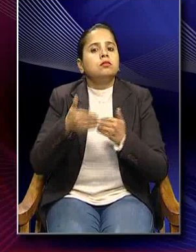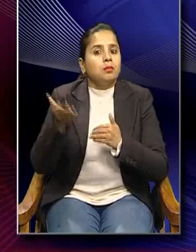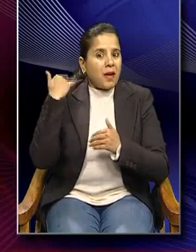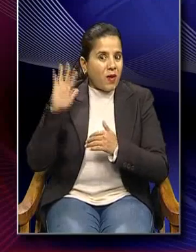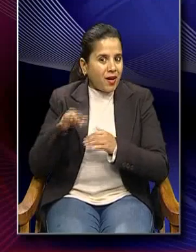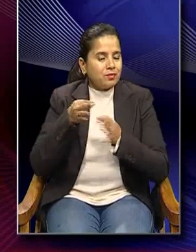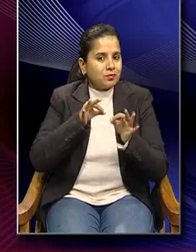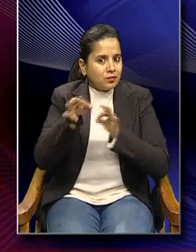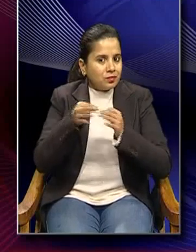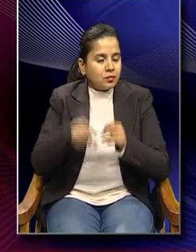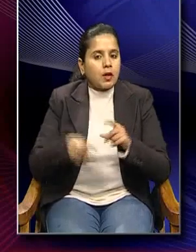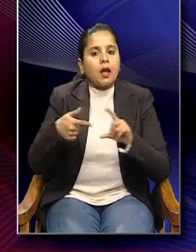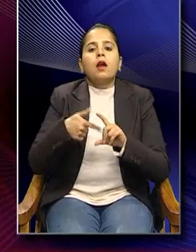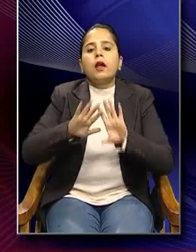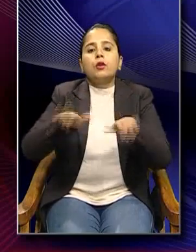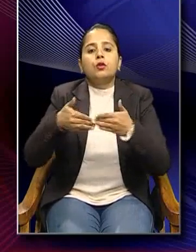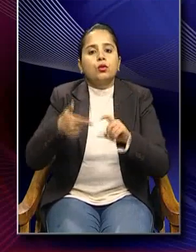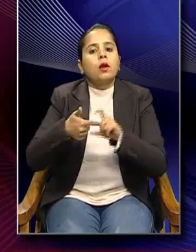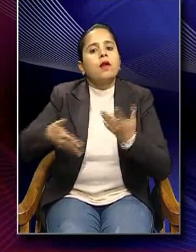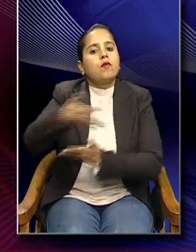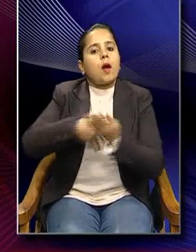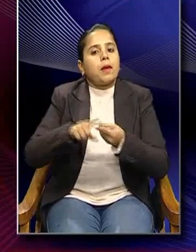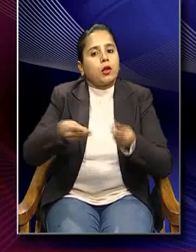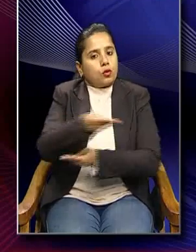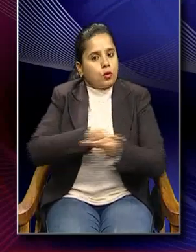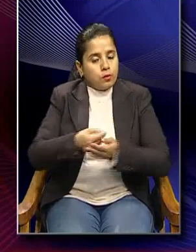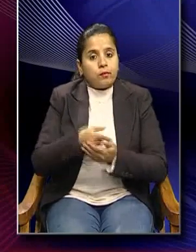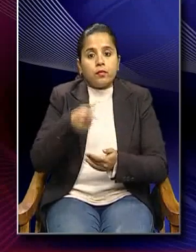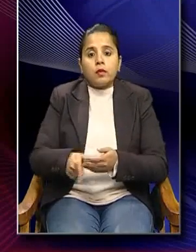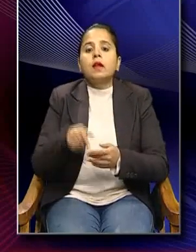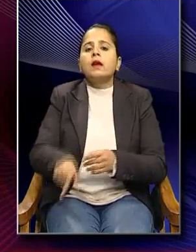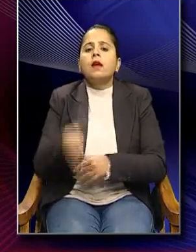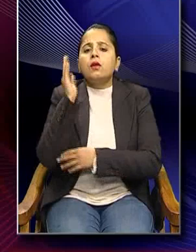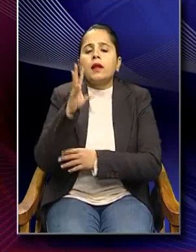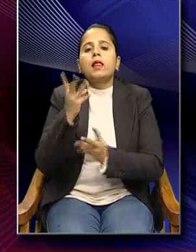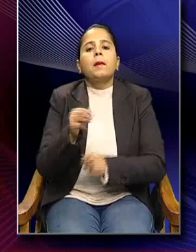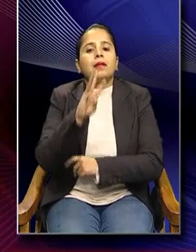the introduction to environmental economics. This is part lecture number 3.